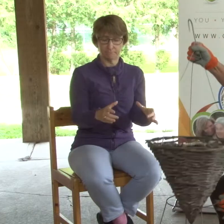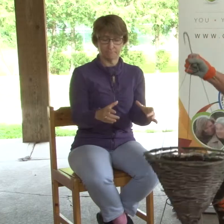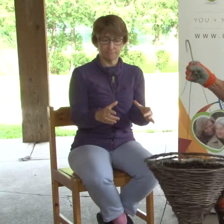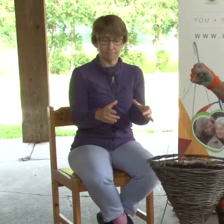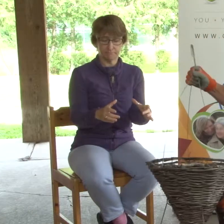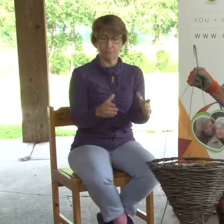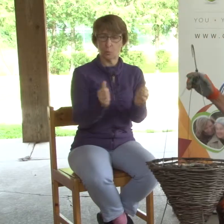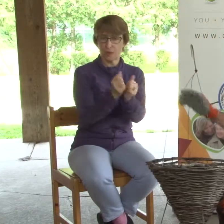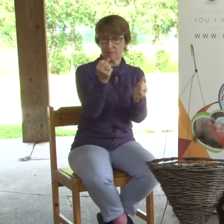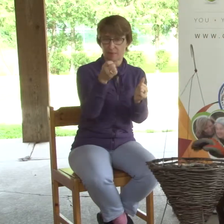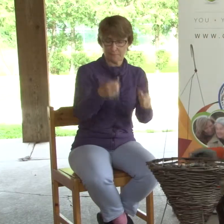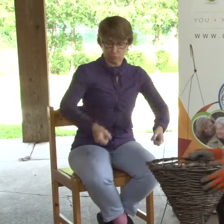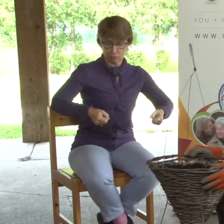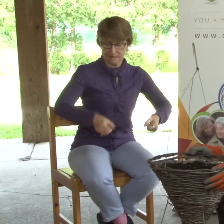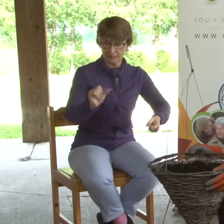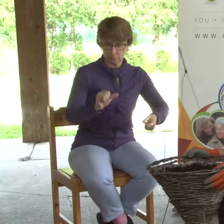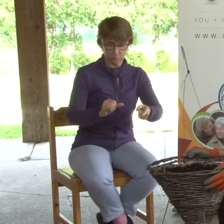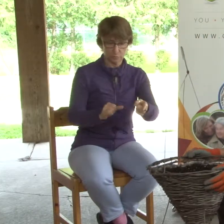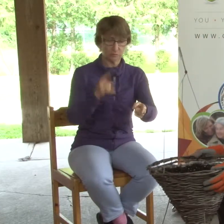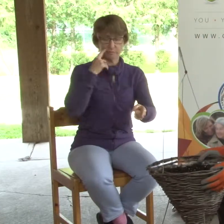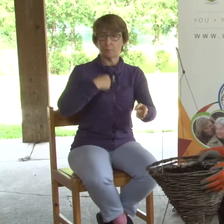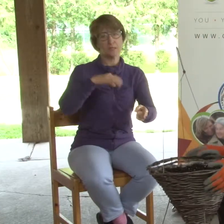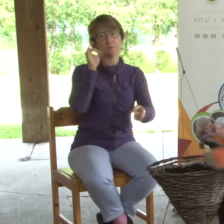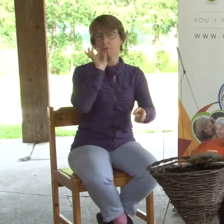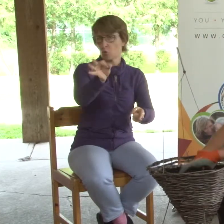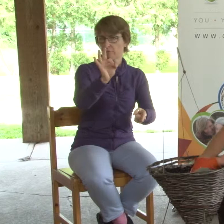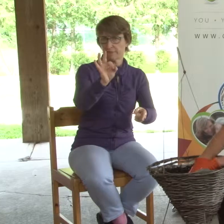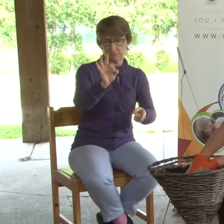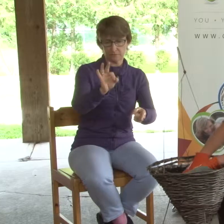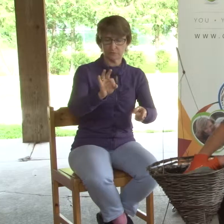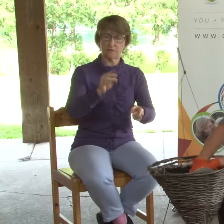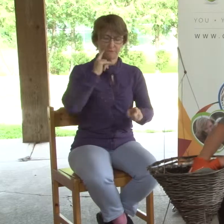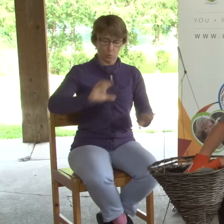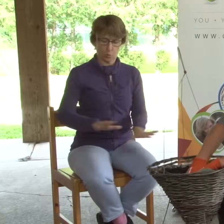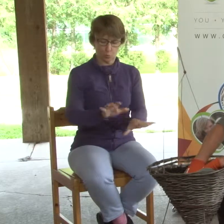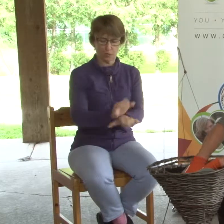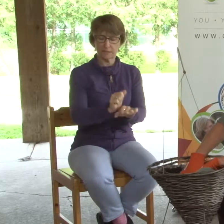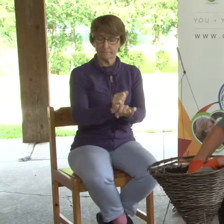crate again on the stand. And actually, for me, this is absolutely perfect height.